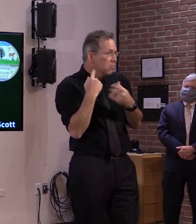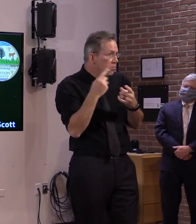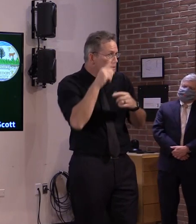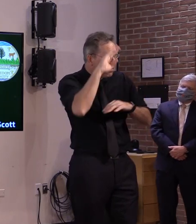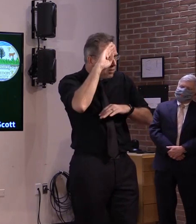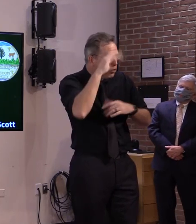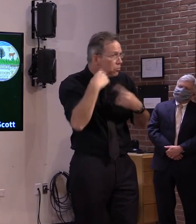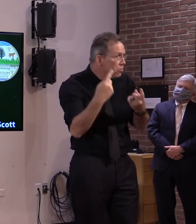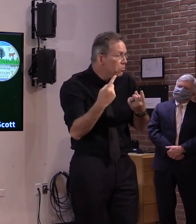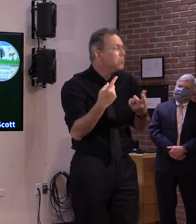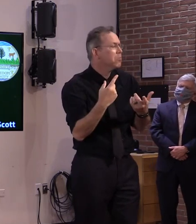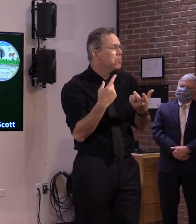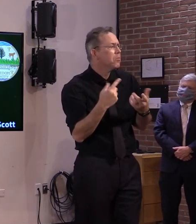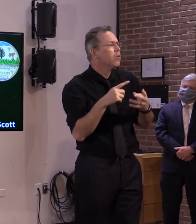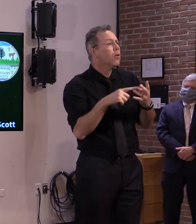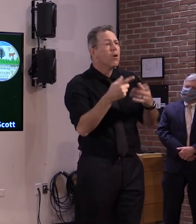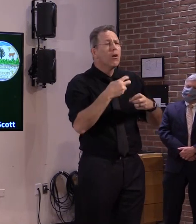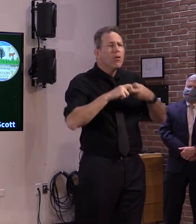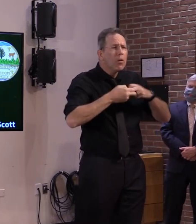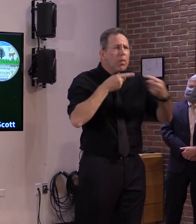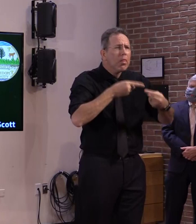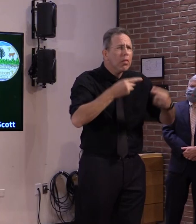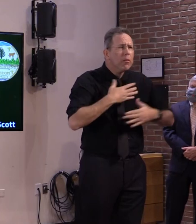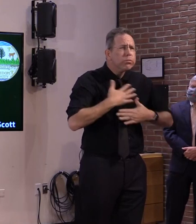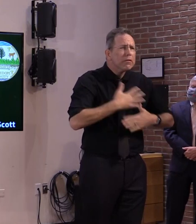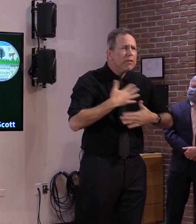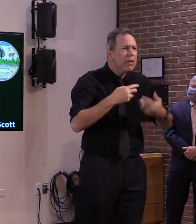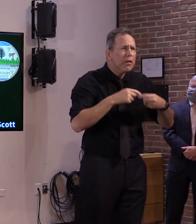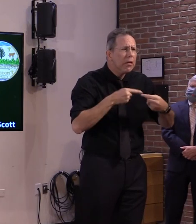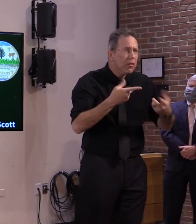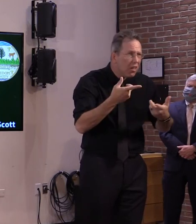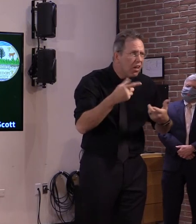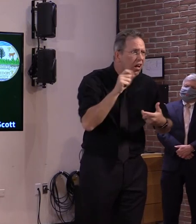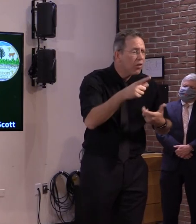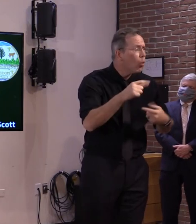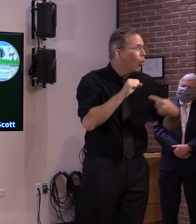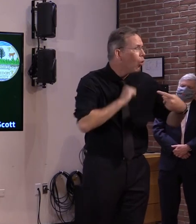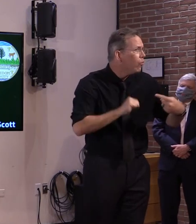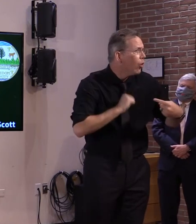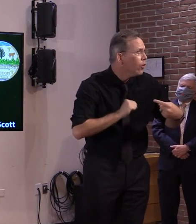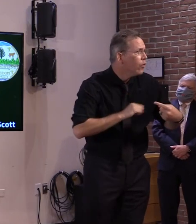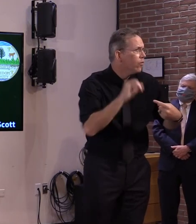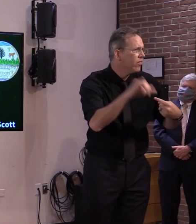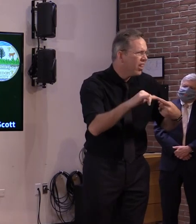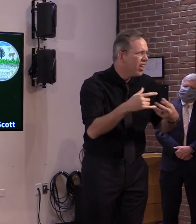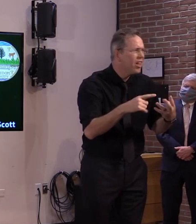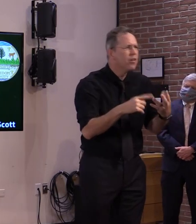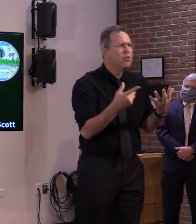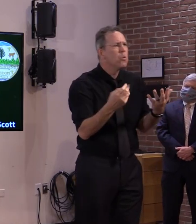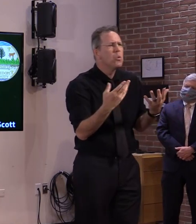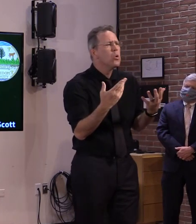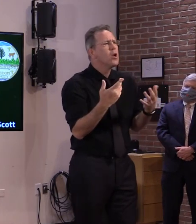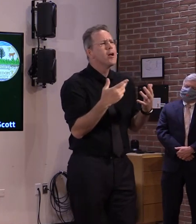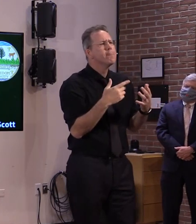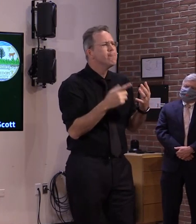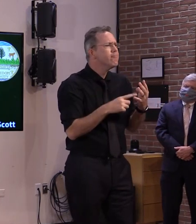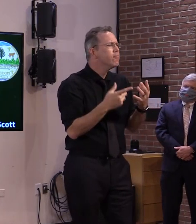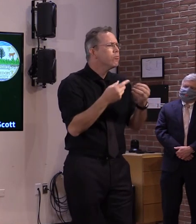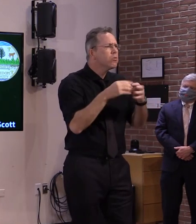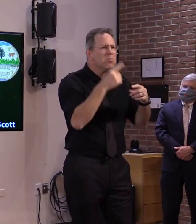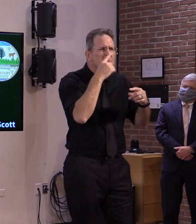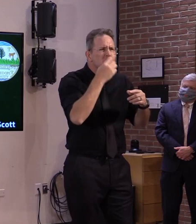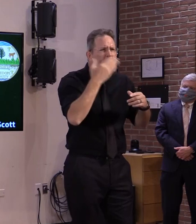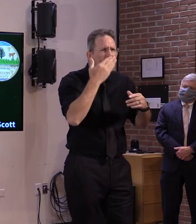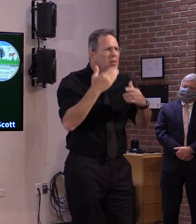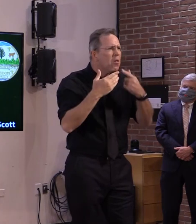shortness of breath? Do you have a cough or any other flu-like symptoms? Have you experienced recent loss of taste or smell?